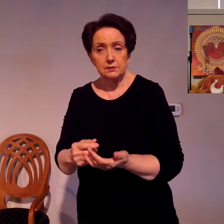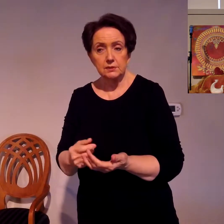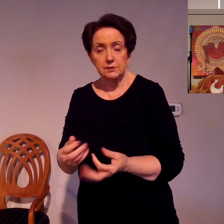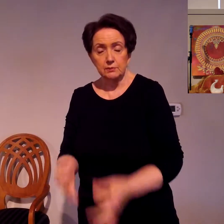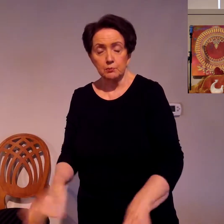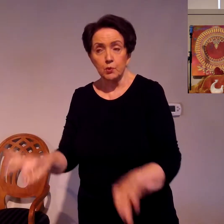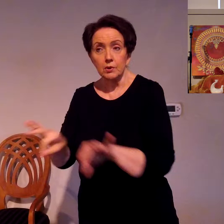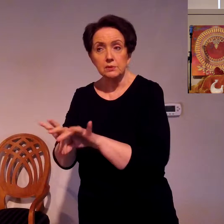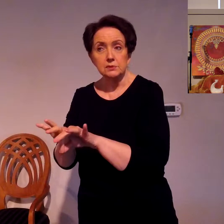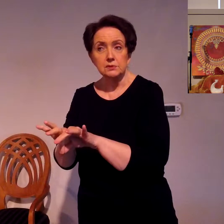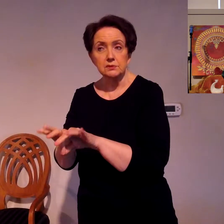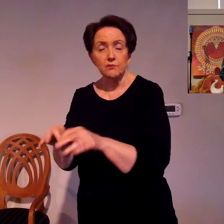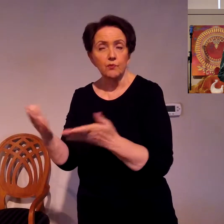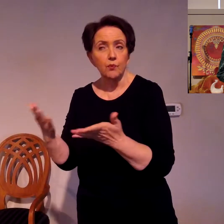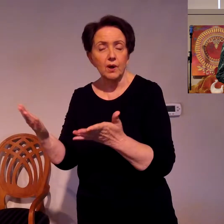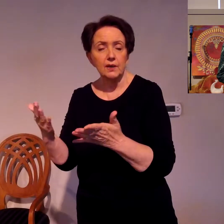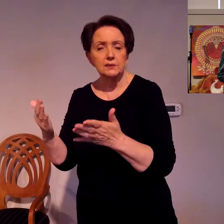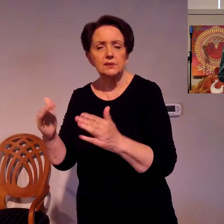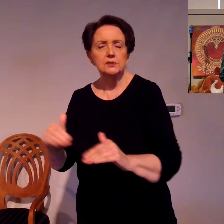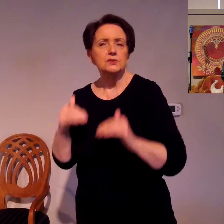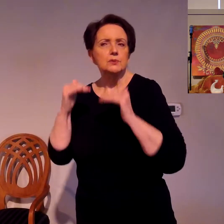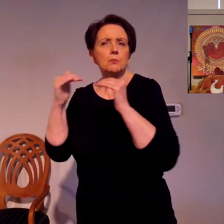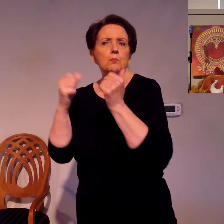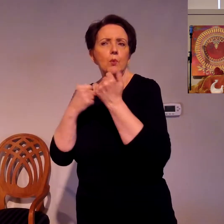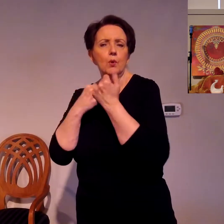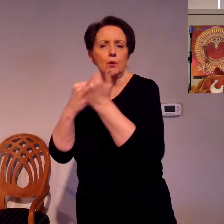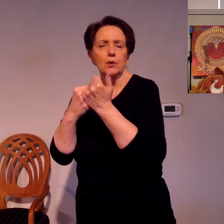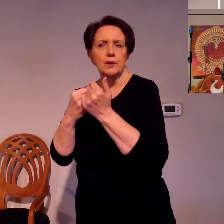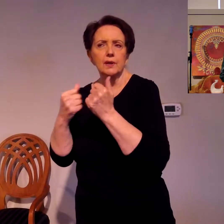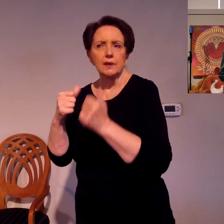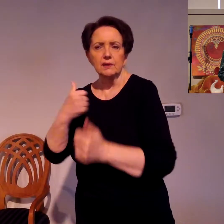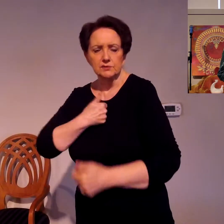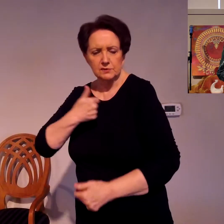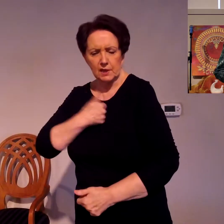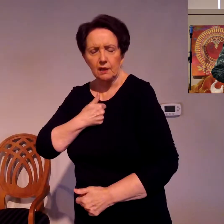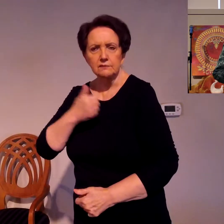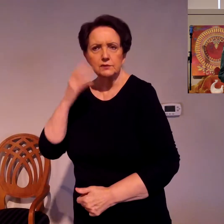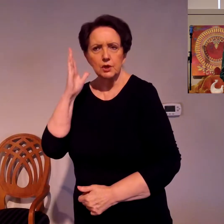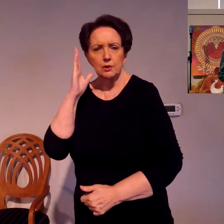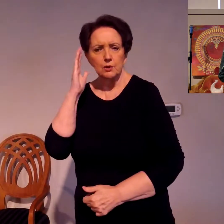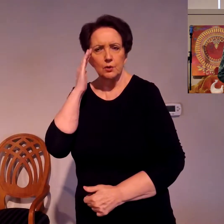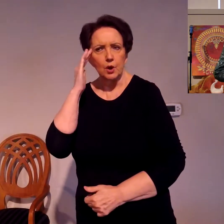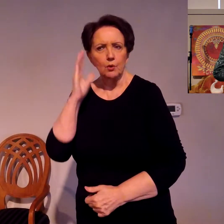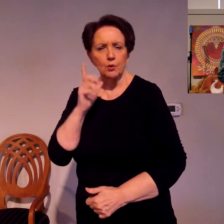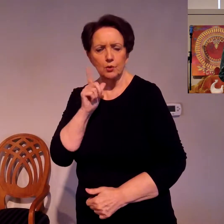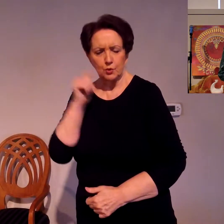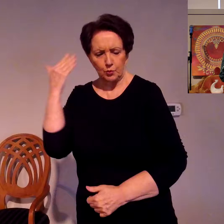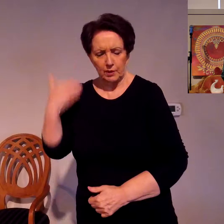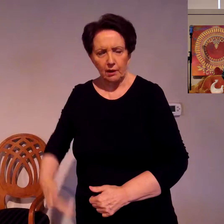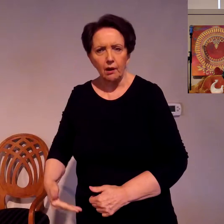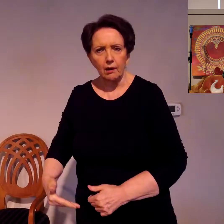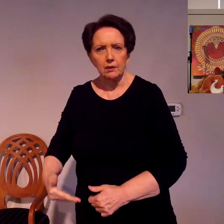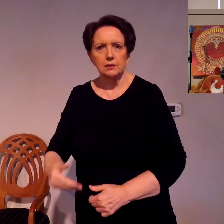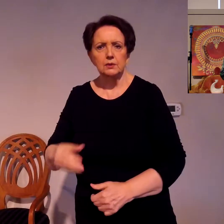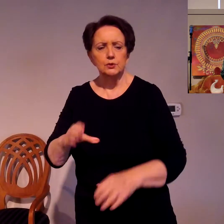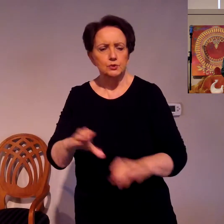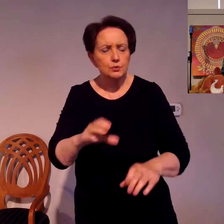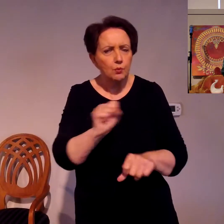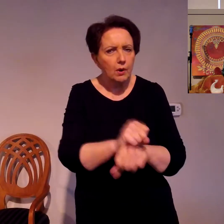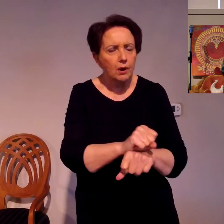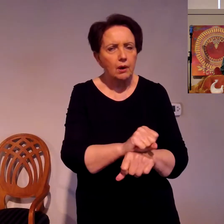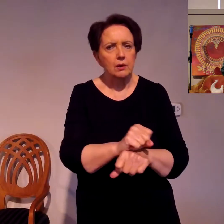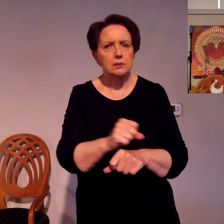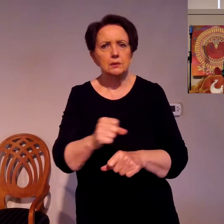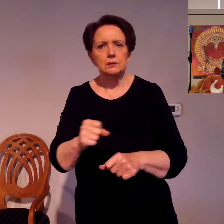is to raise ourselves up, to know who we are, to do the work, to be present with ourselves, and